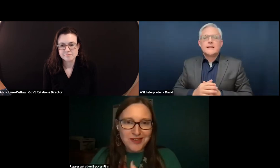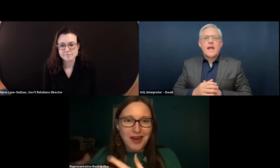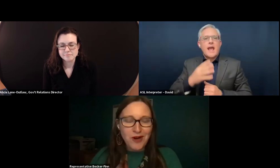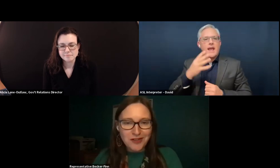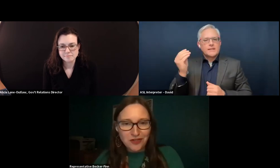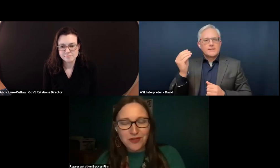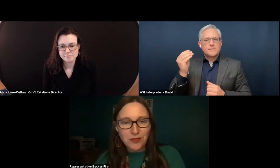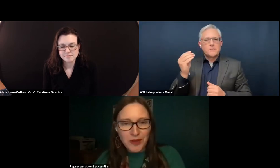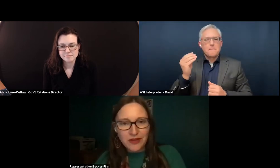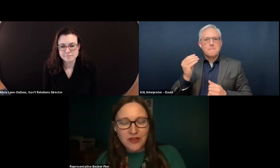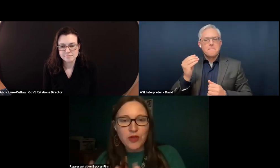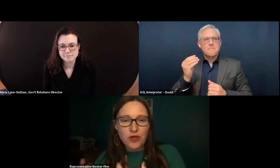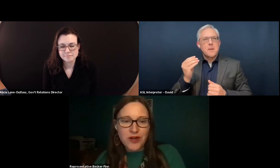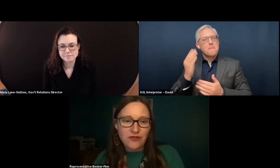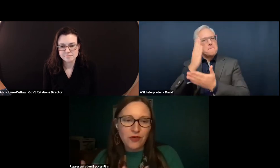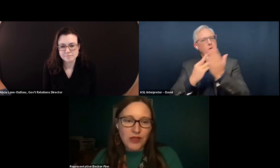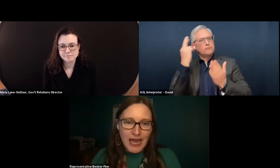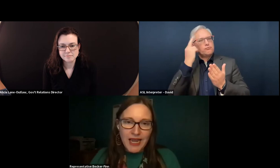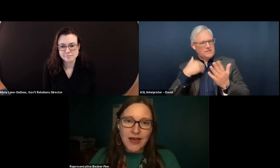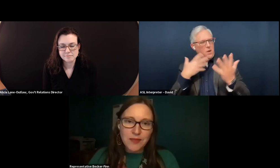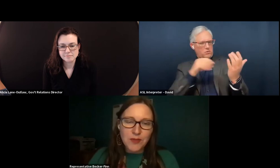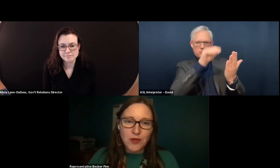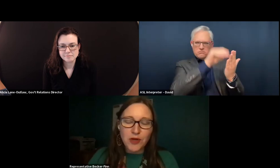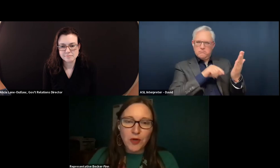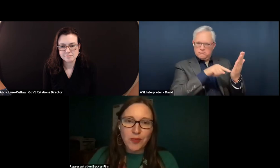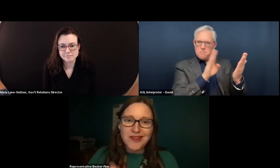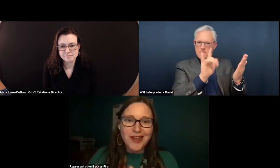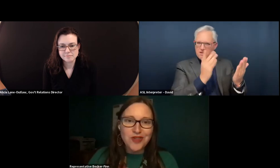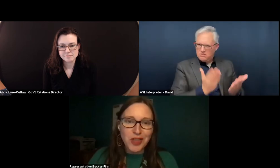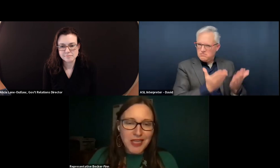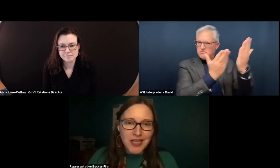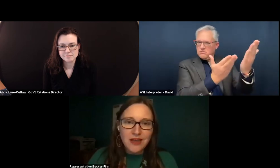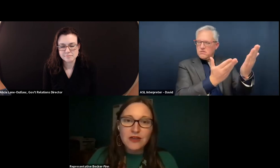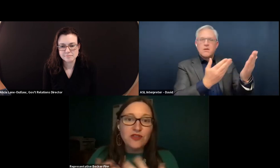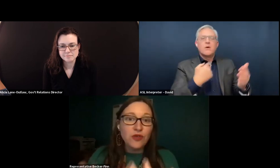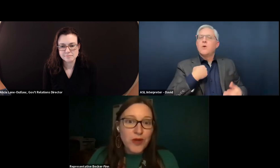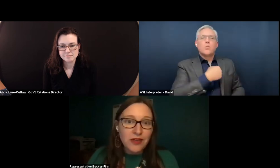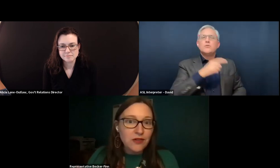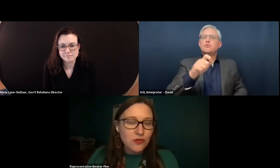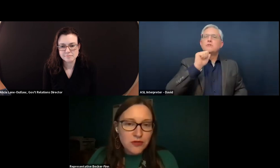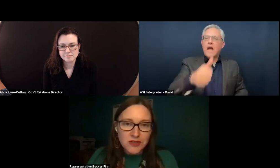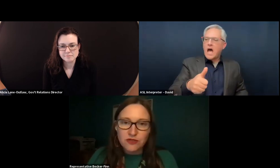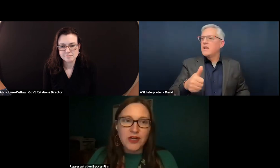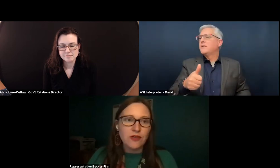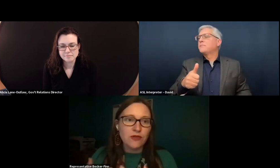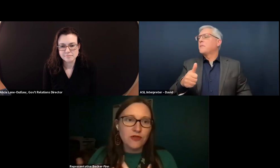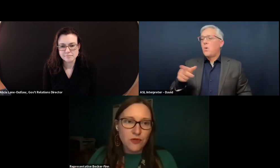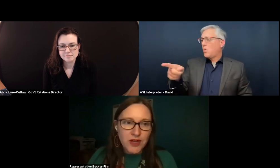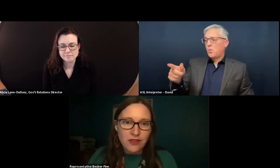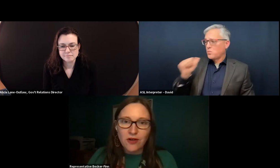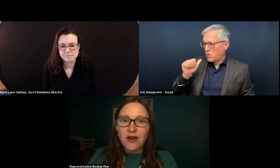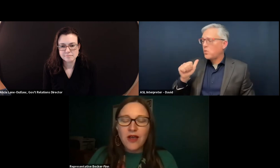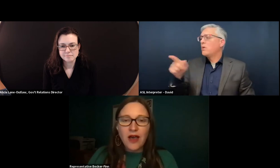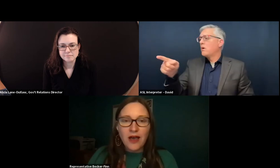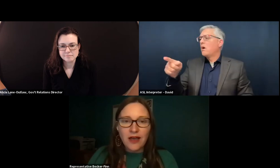of the reason I wanted to do this bill is that we shouldn't have to rely on people, you know, potentially suing their school district or